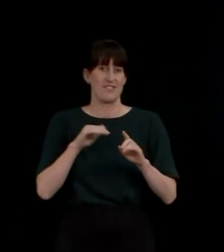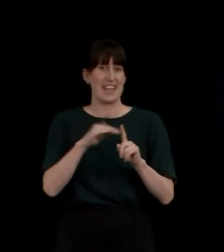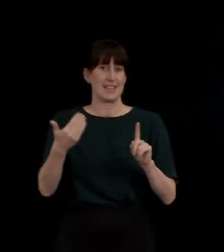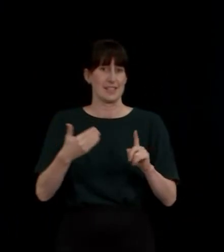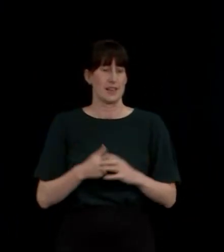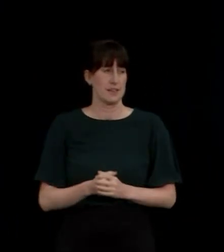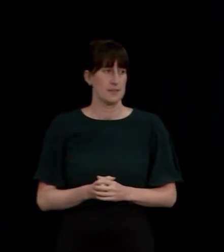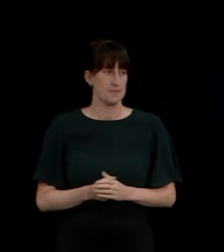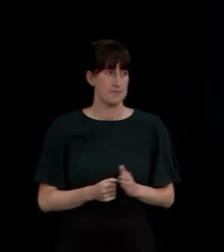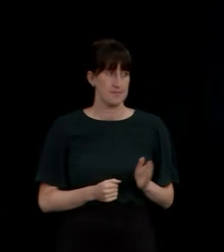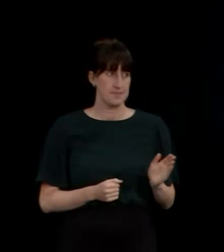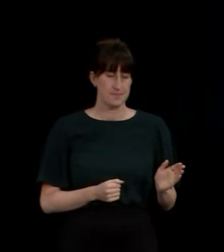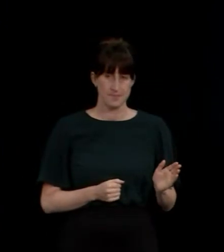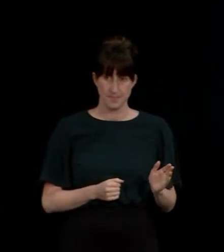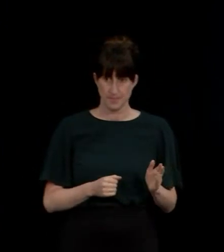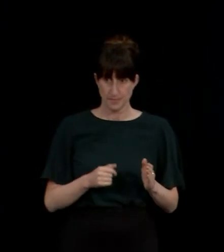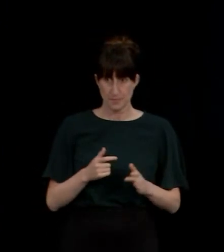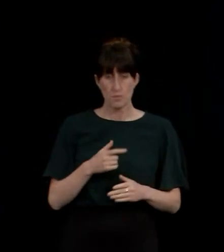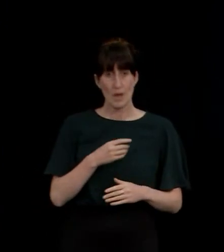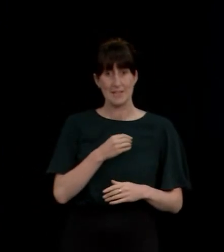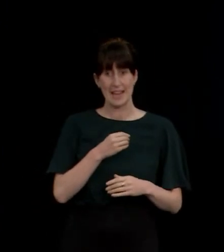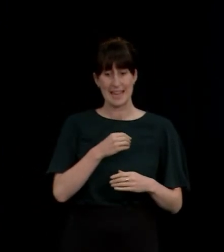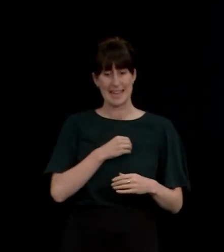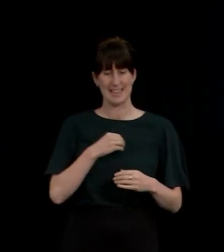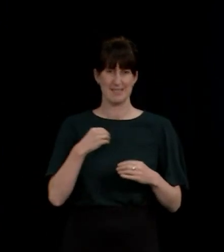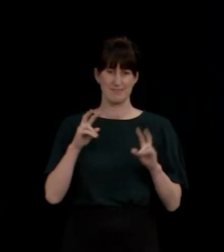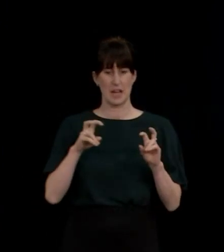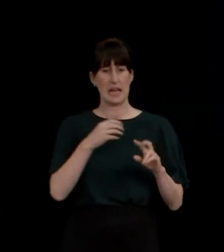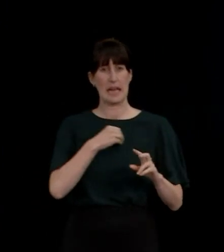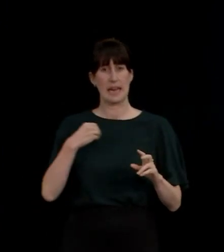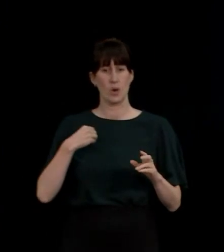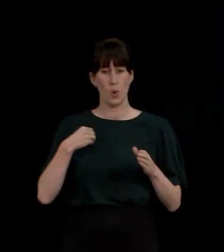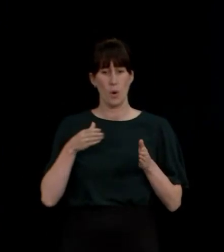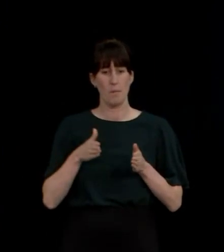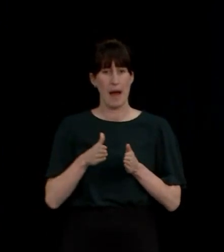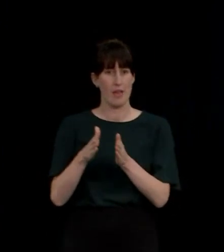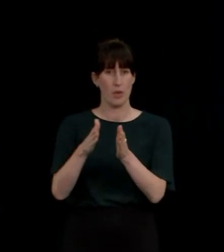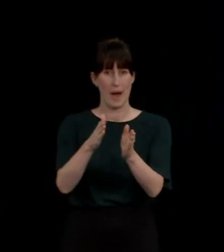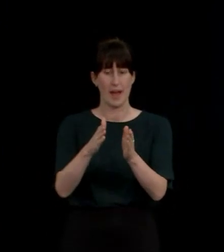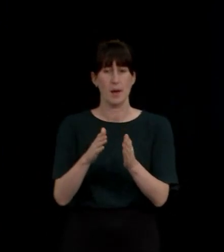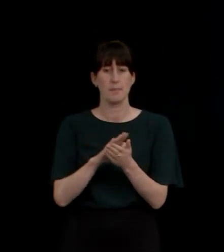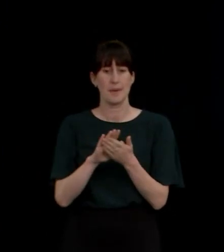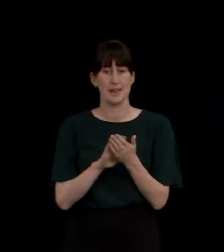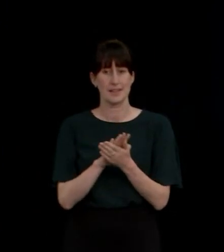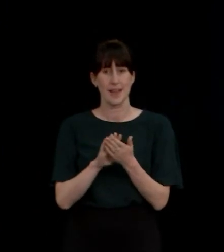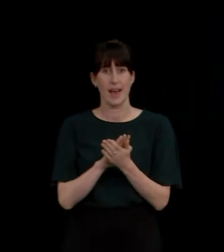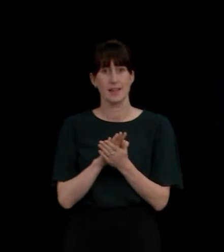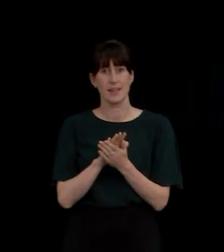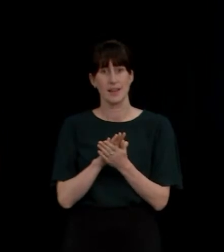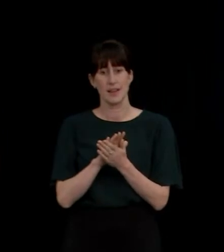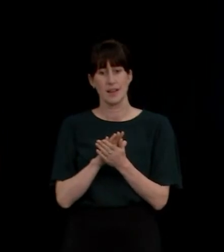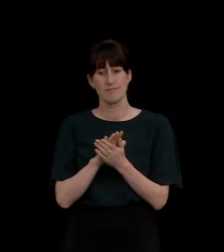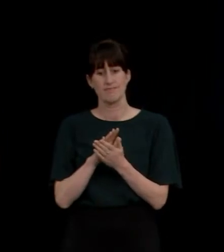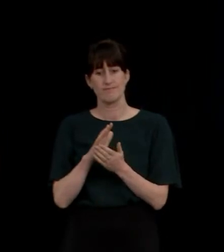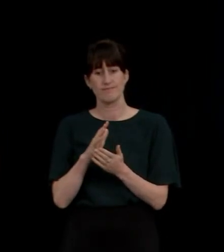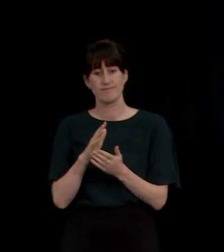is we've got a clinical pathway in place now for primary care to use to help